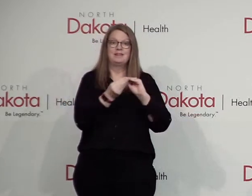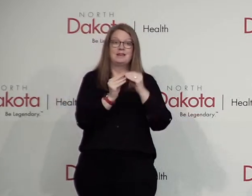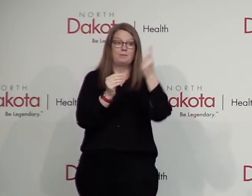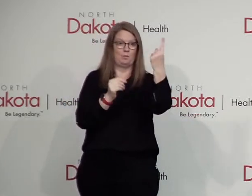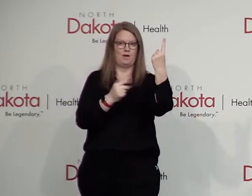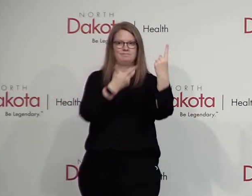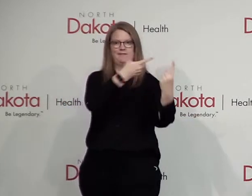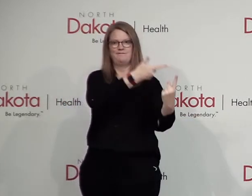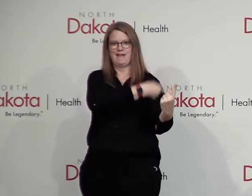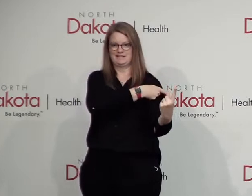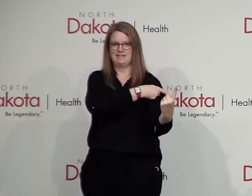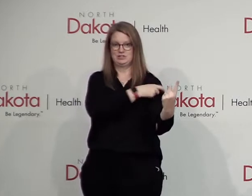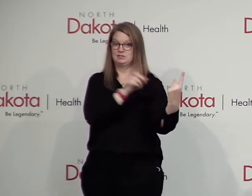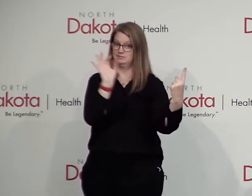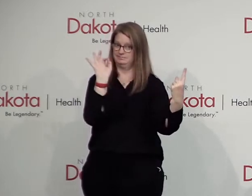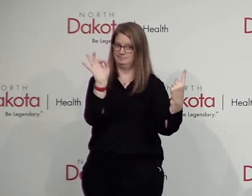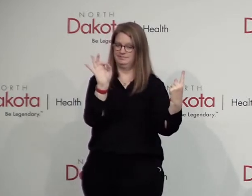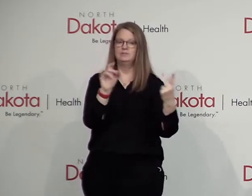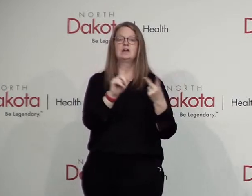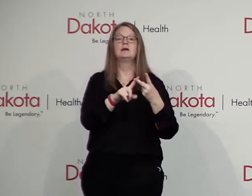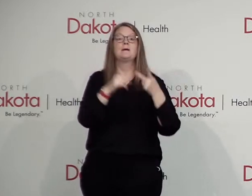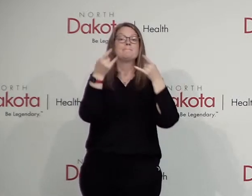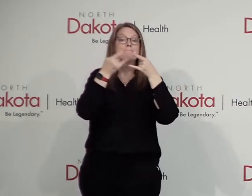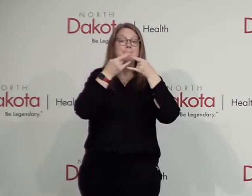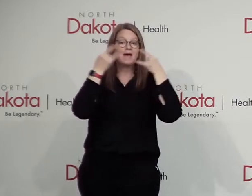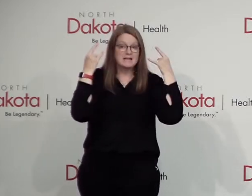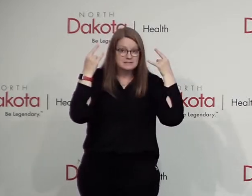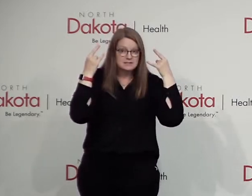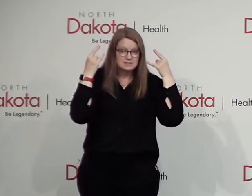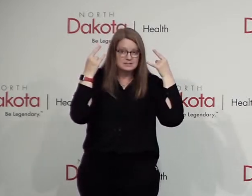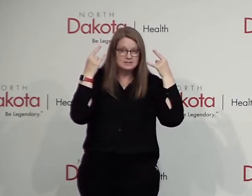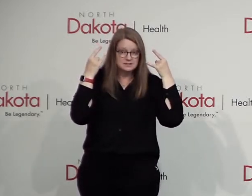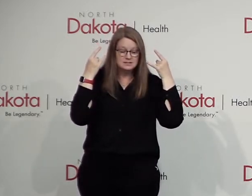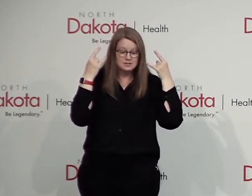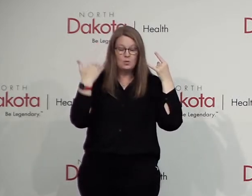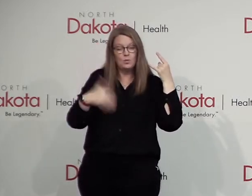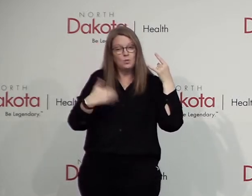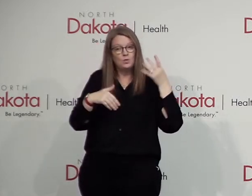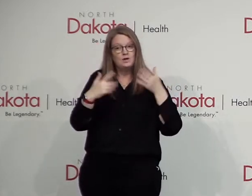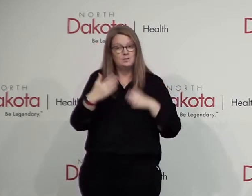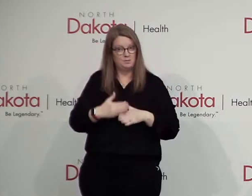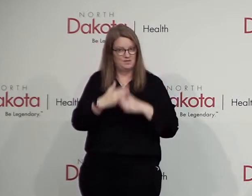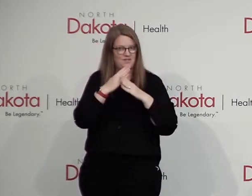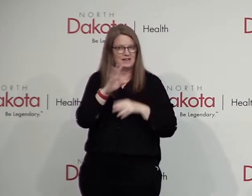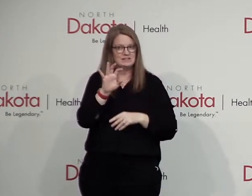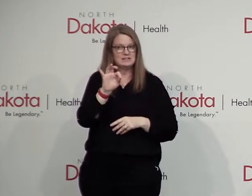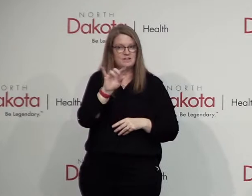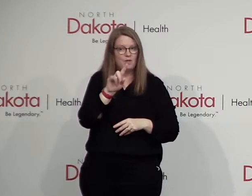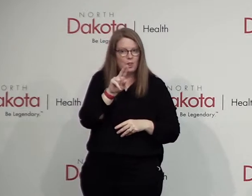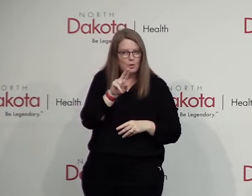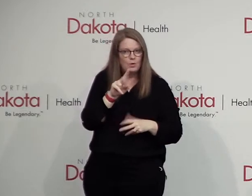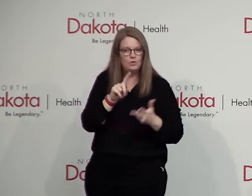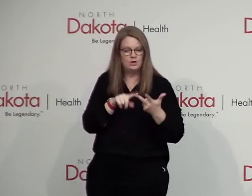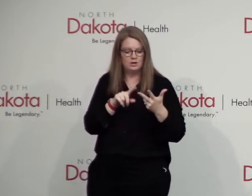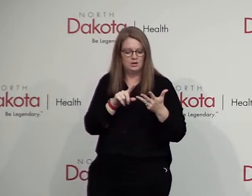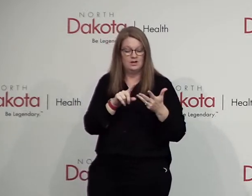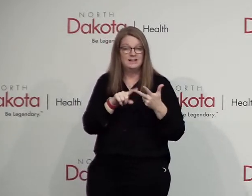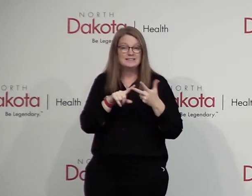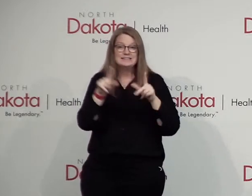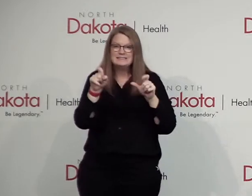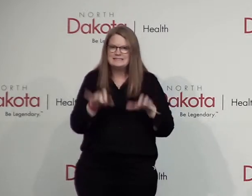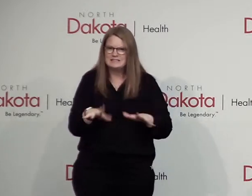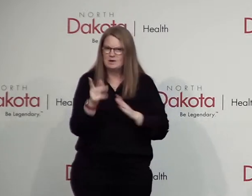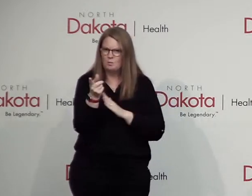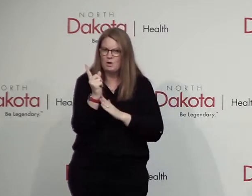is vaccination, but also masking does play an important role in preventing the flu. Getting tested early if you